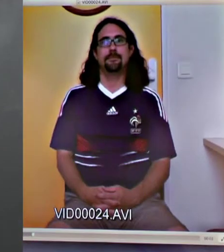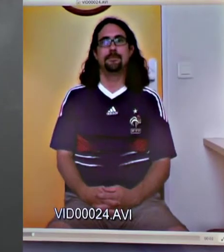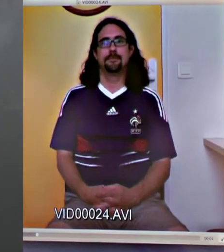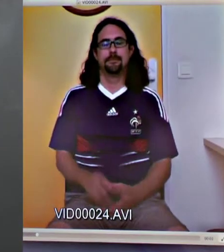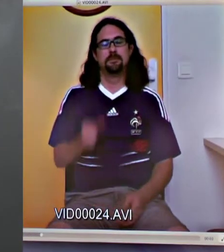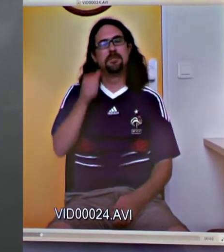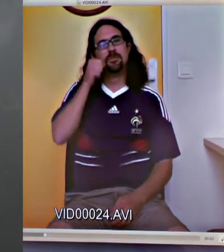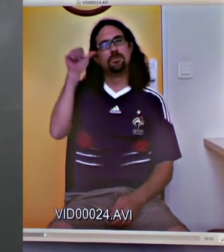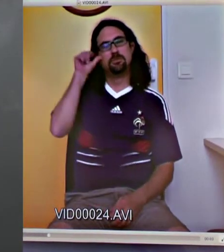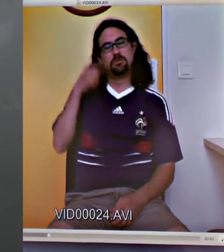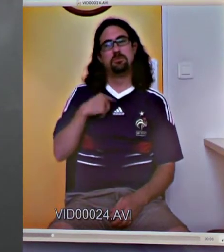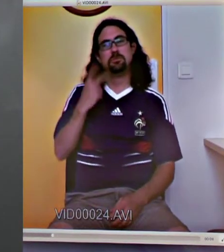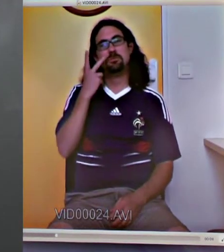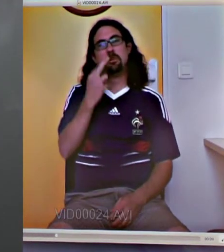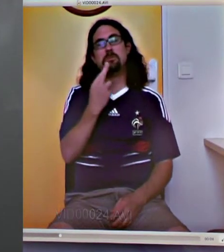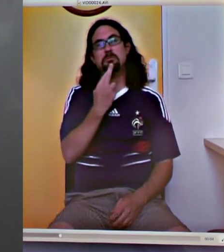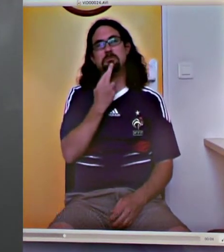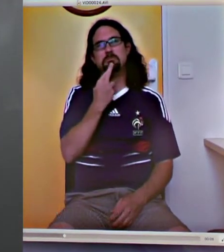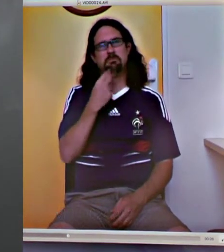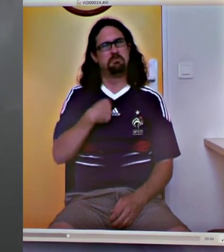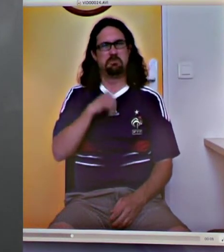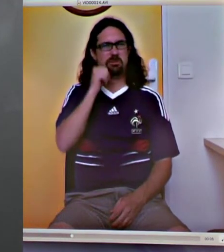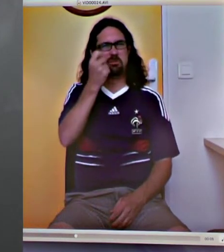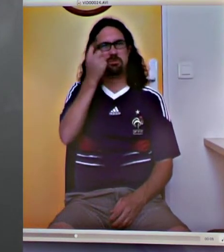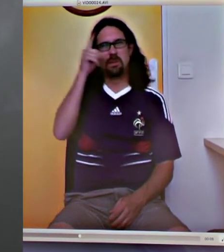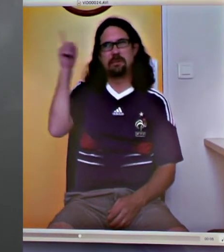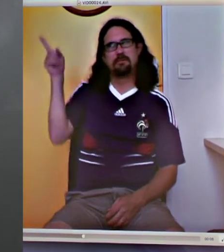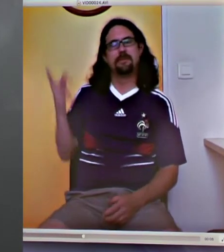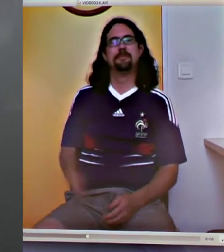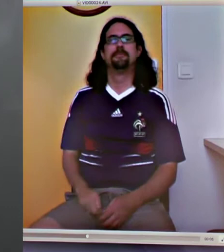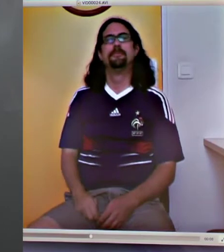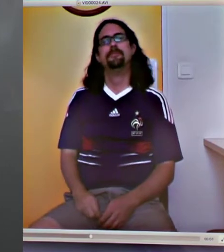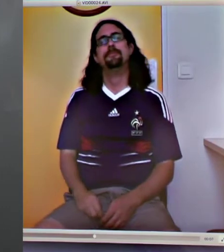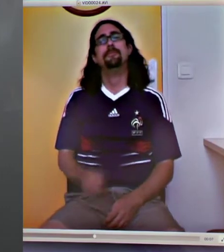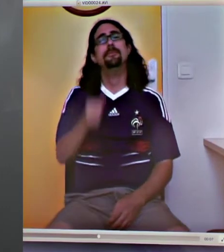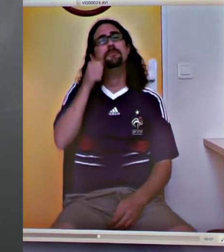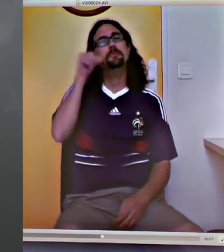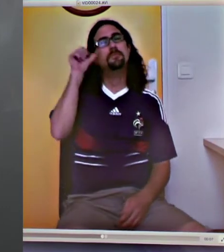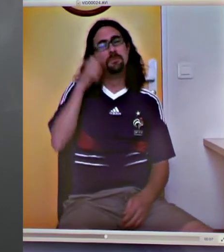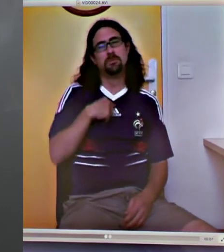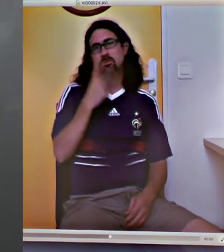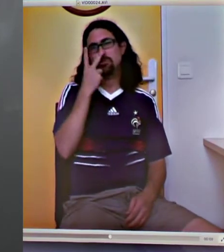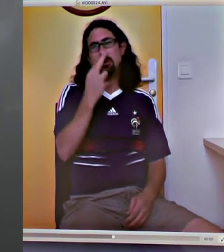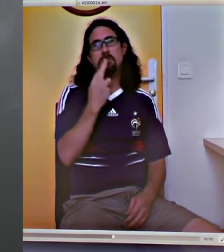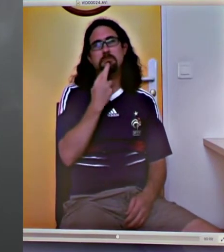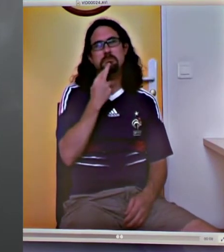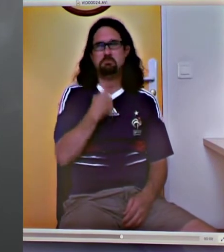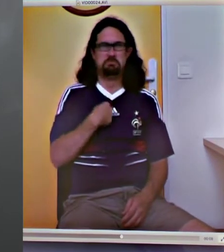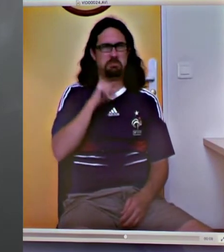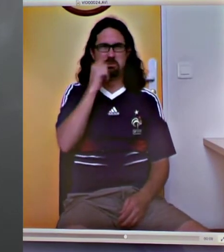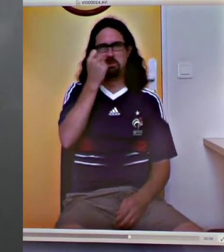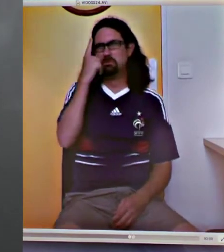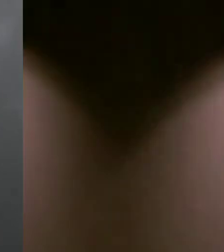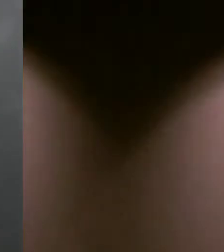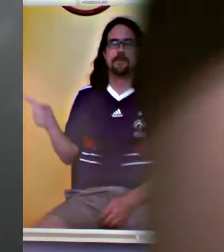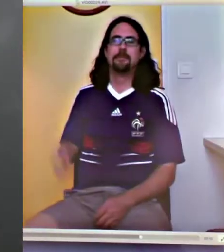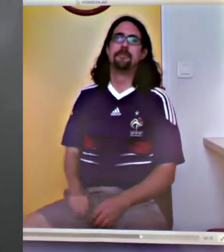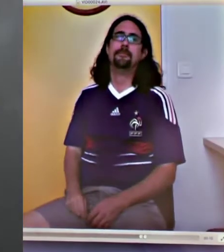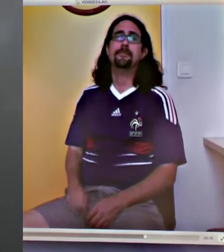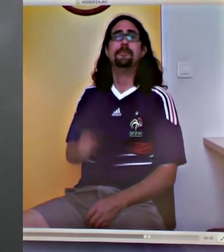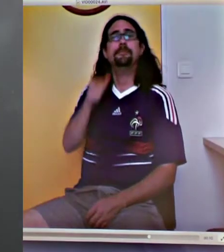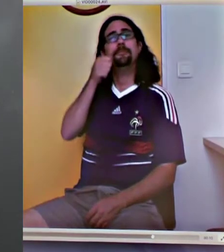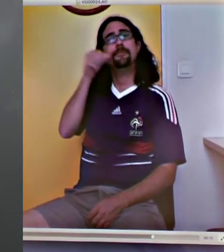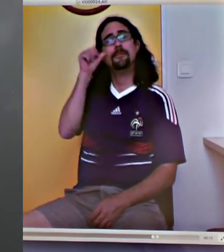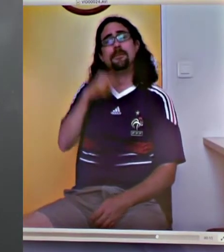So, yesterday I see R, I not understand him. Yesterday I see R, I not understand